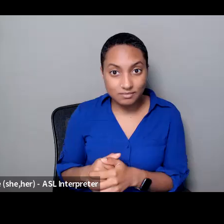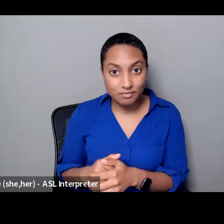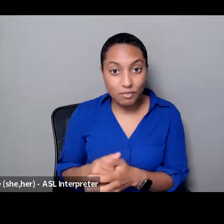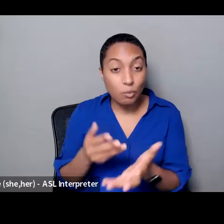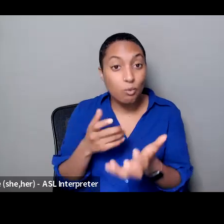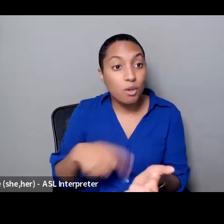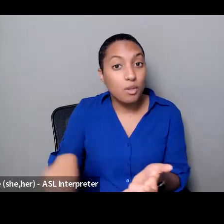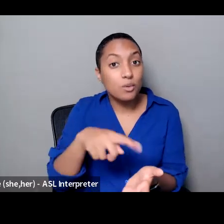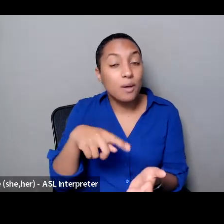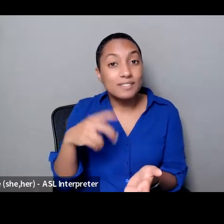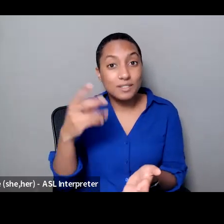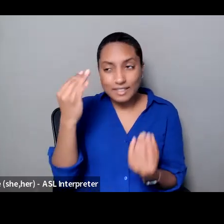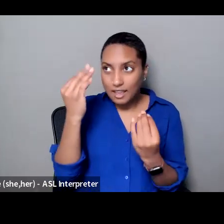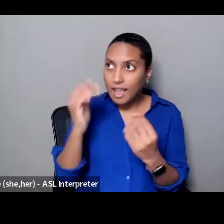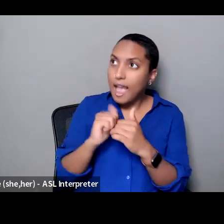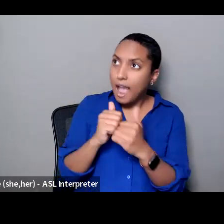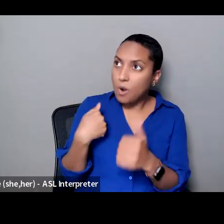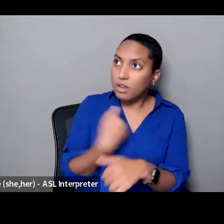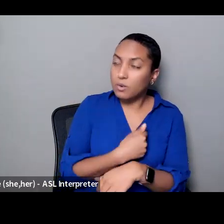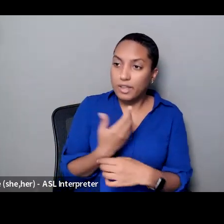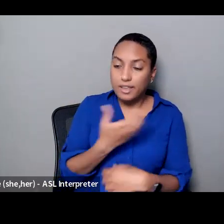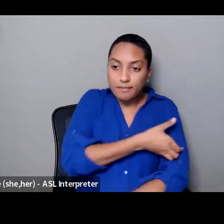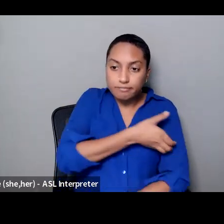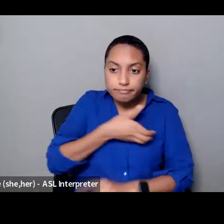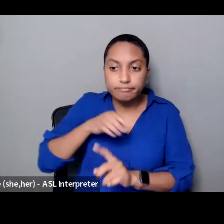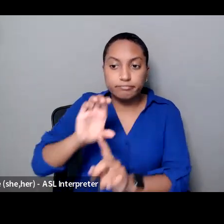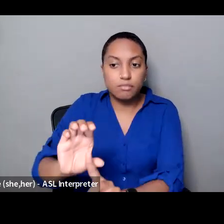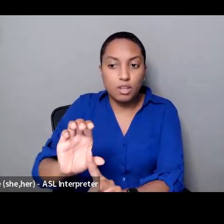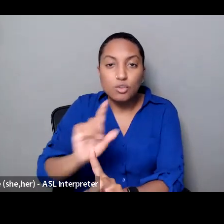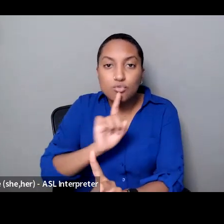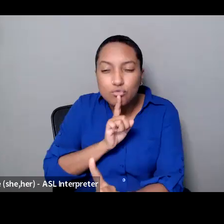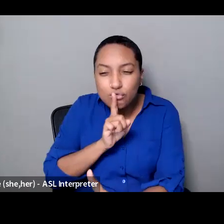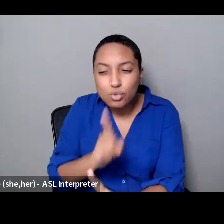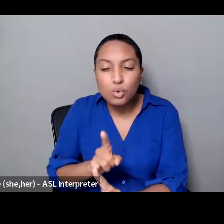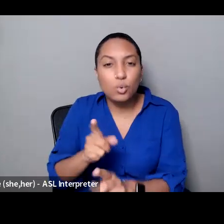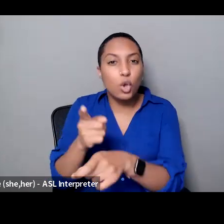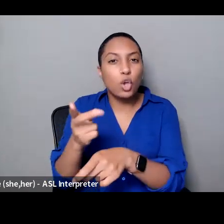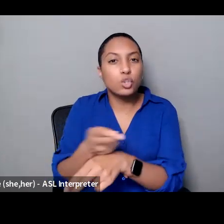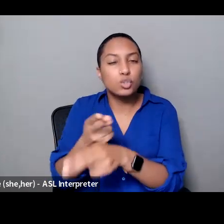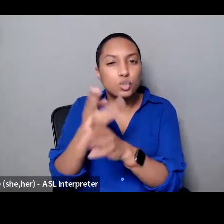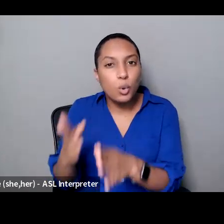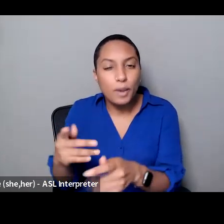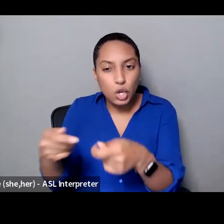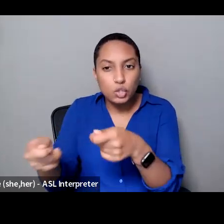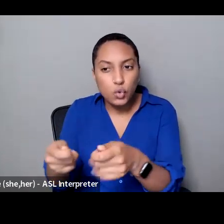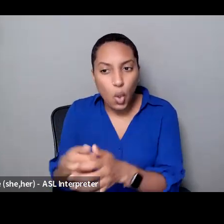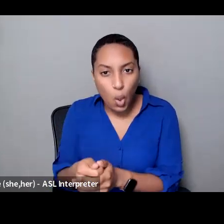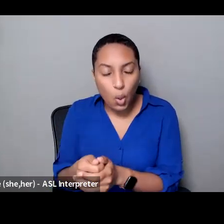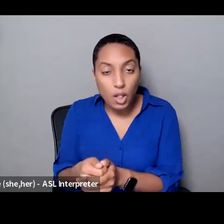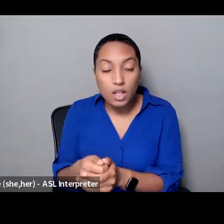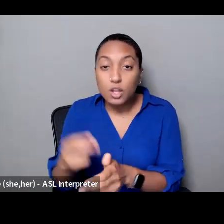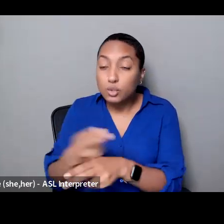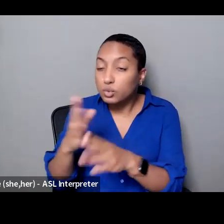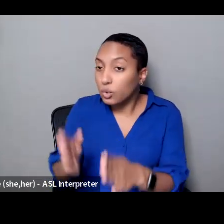consumer control. Consumer control at every level, consumer control in every activity, consumer control as you